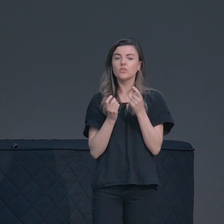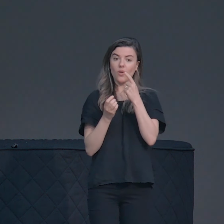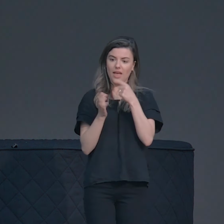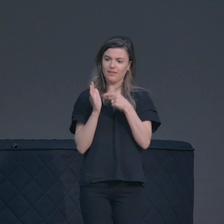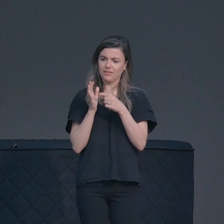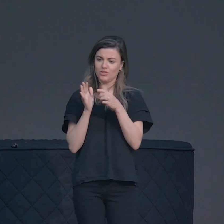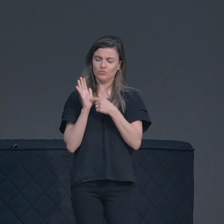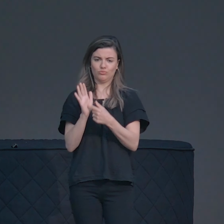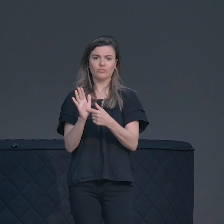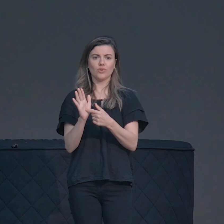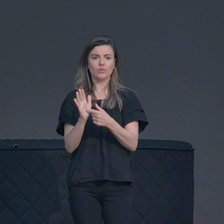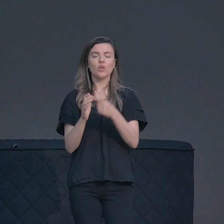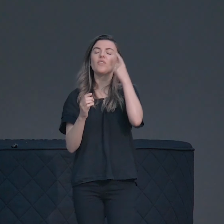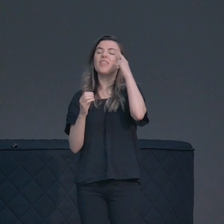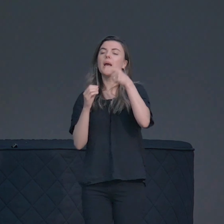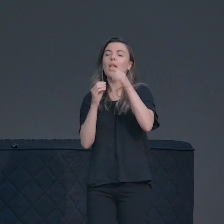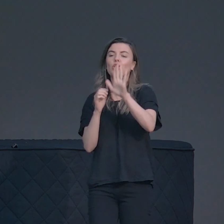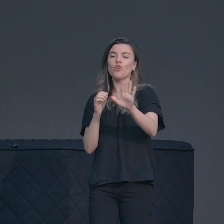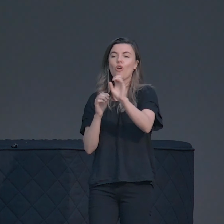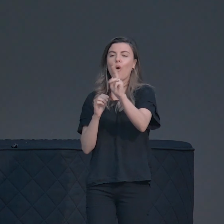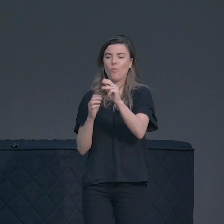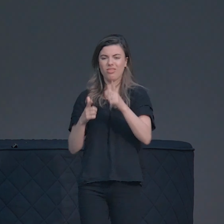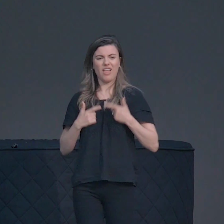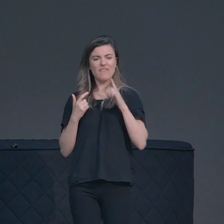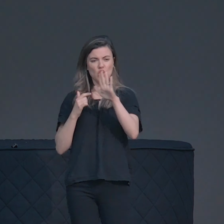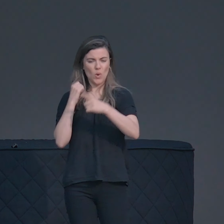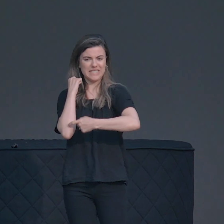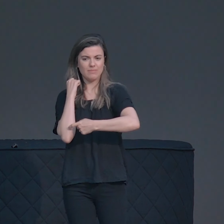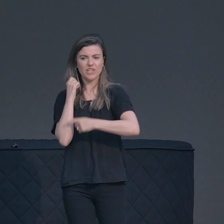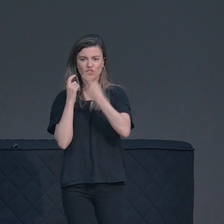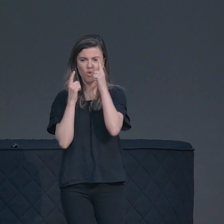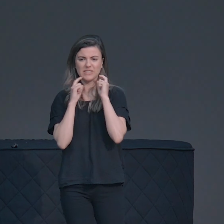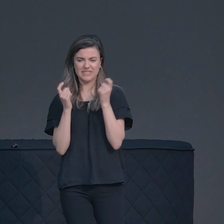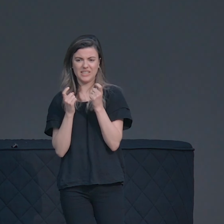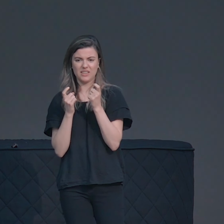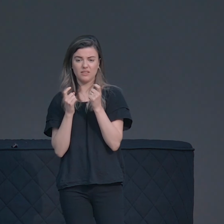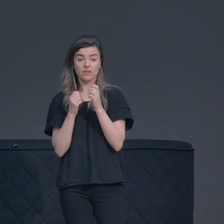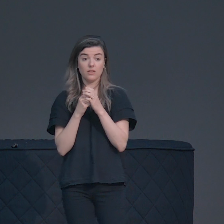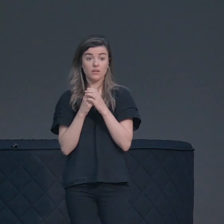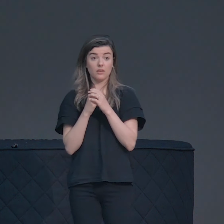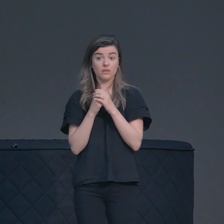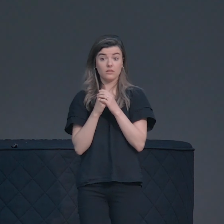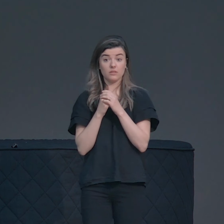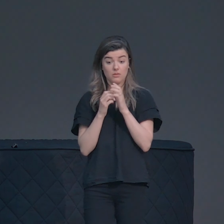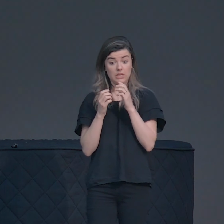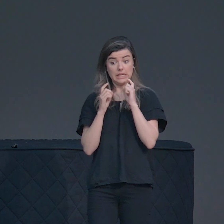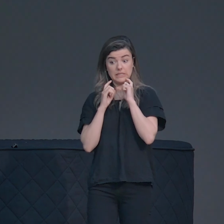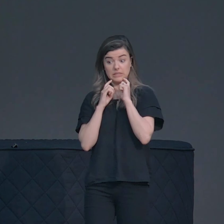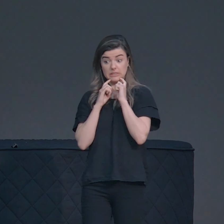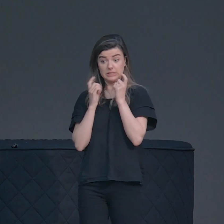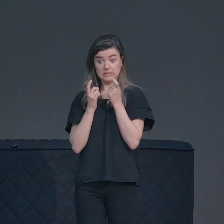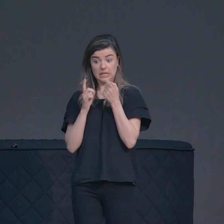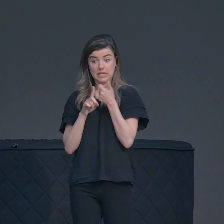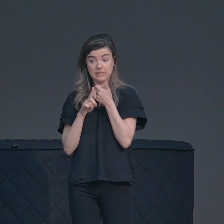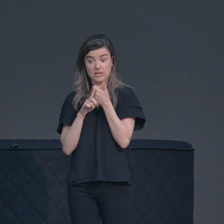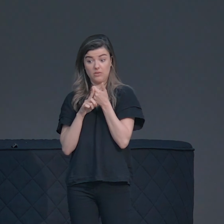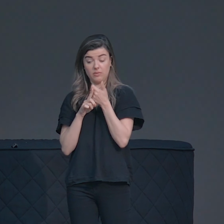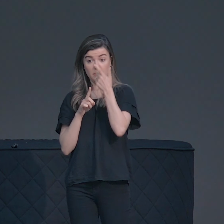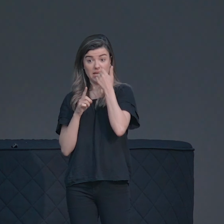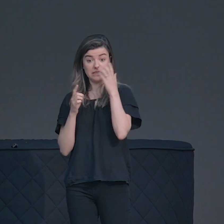about our own lives and temptation to sin is that it is not a sin to be tempted to